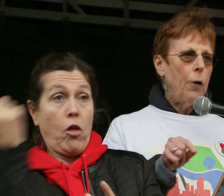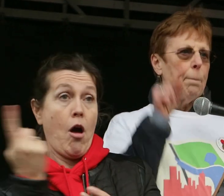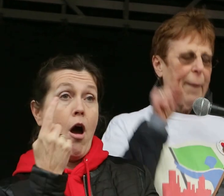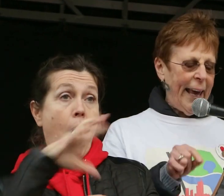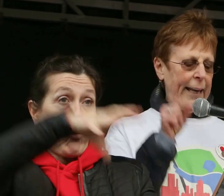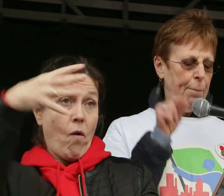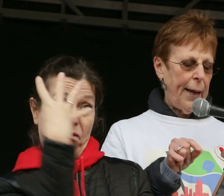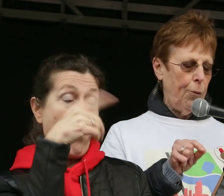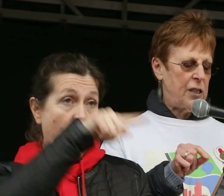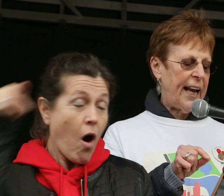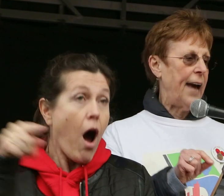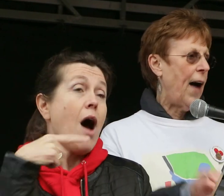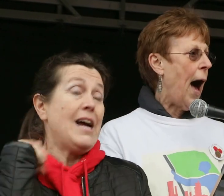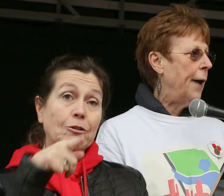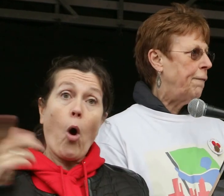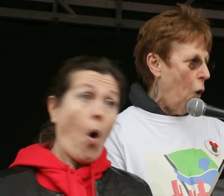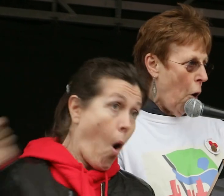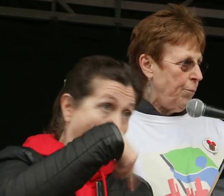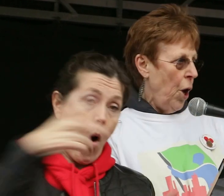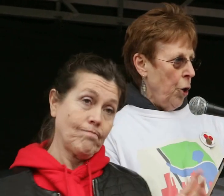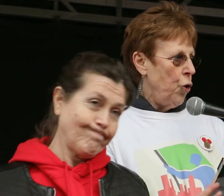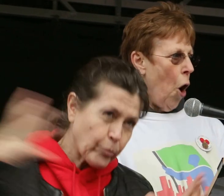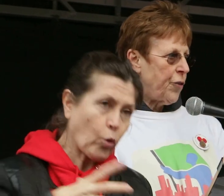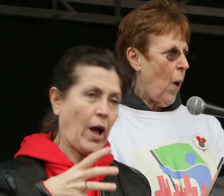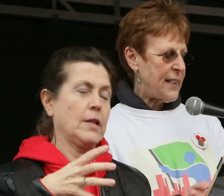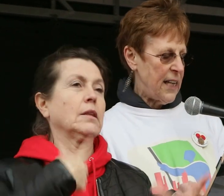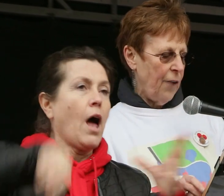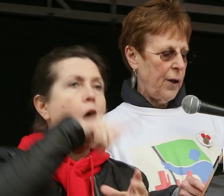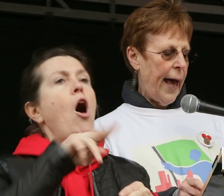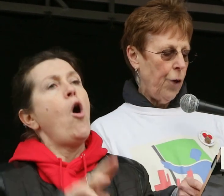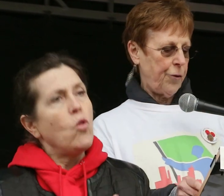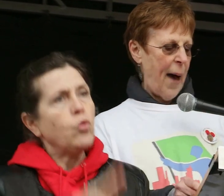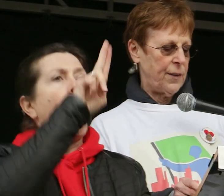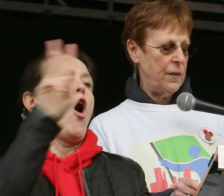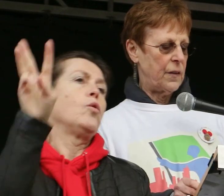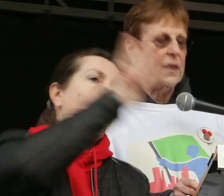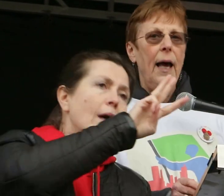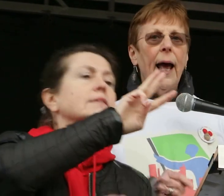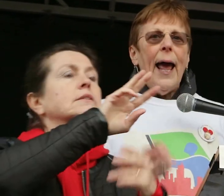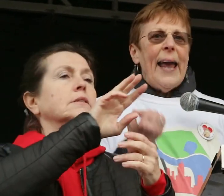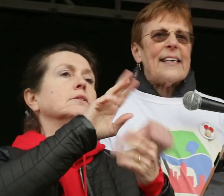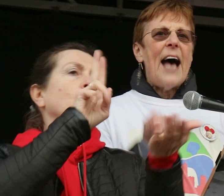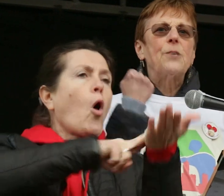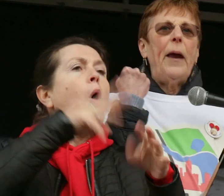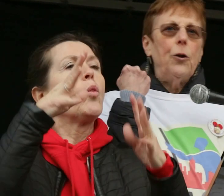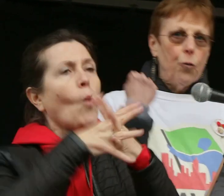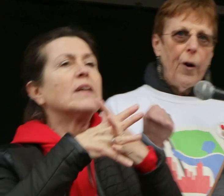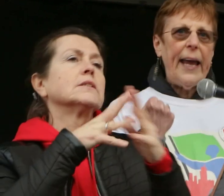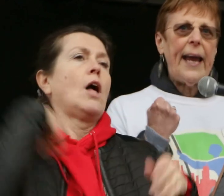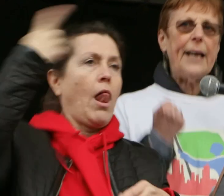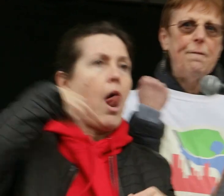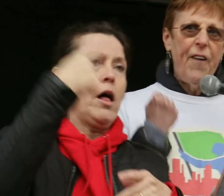We got the key people together and formed Northwest London Health Matters. It has